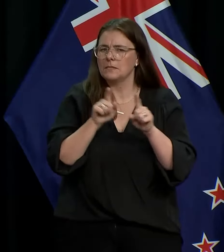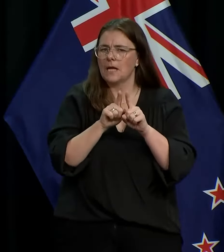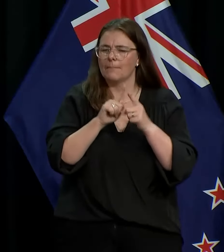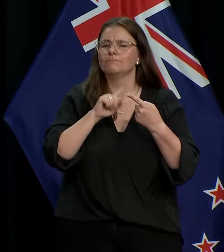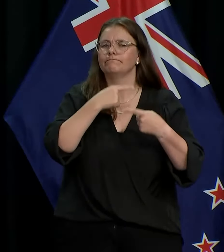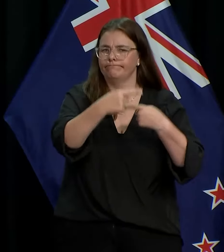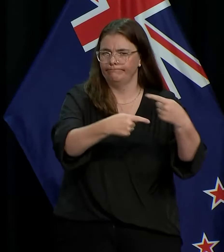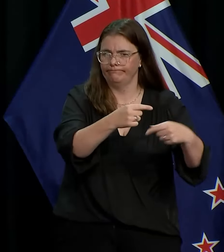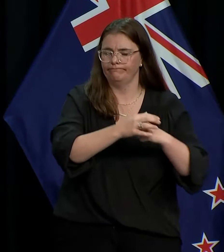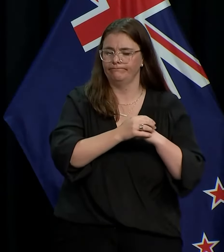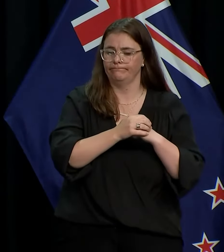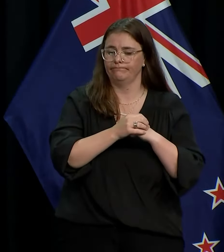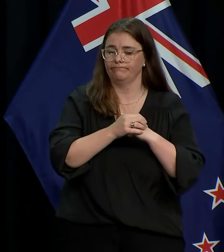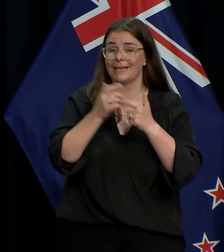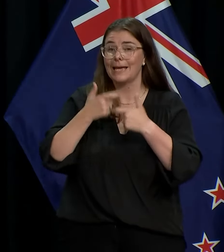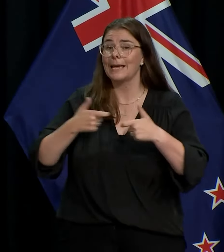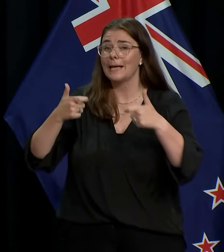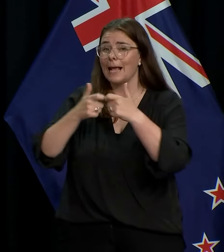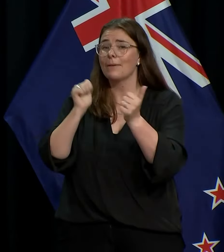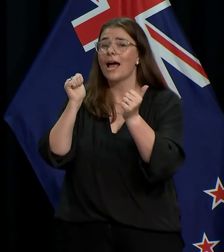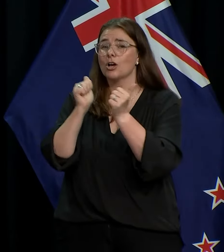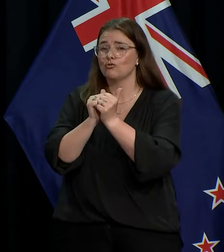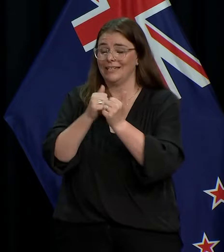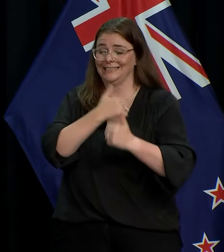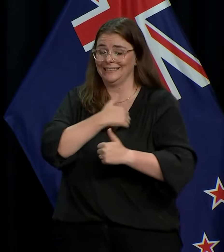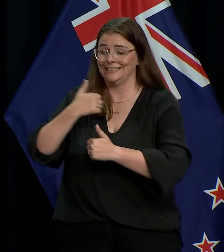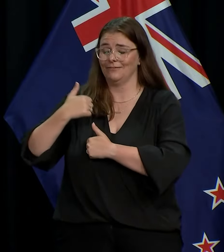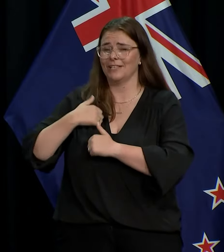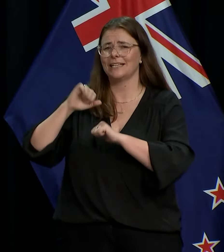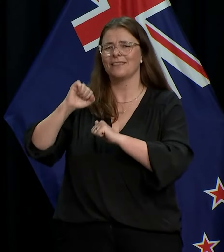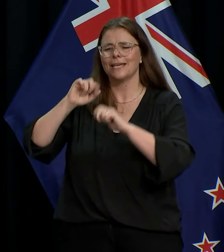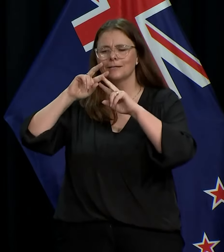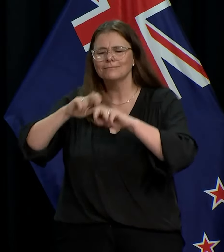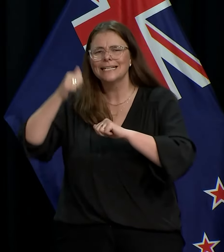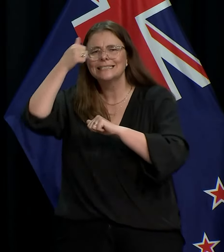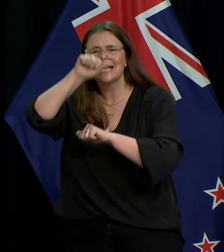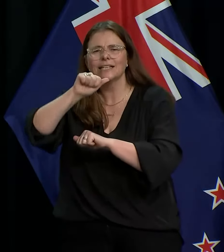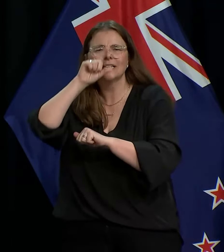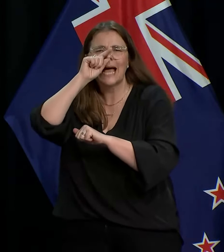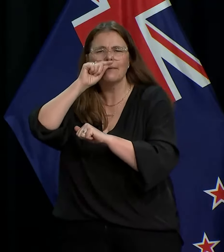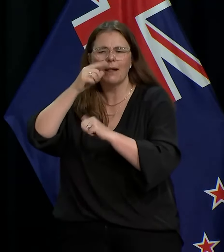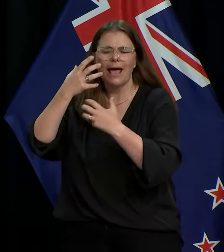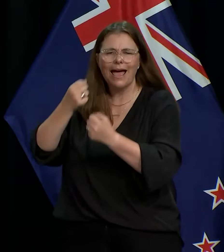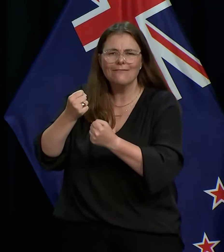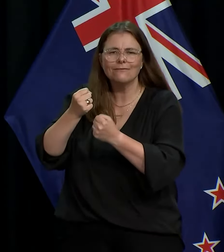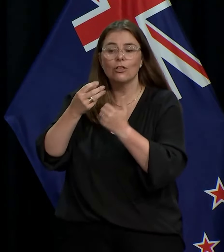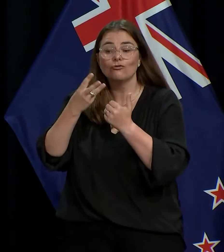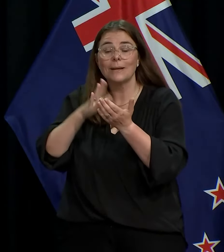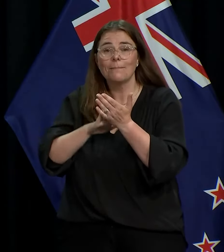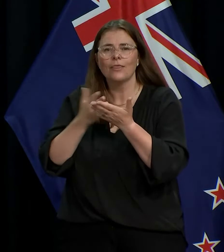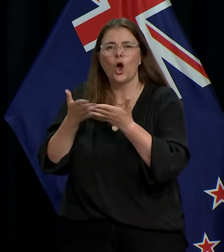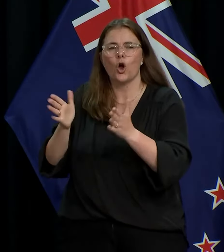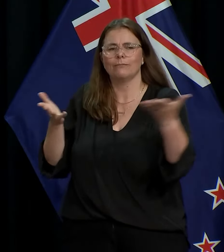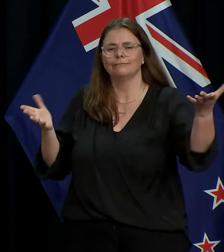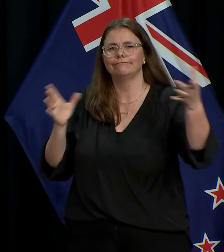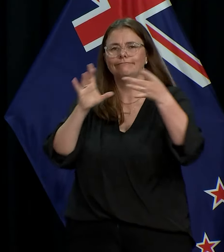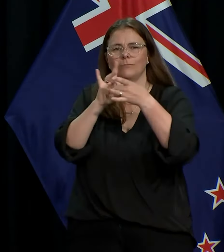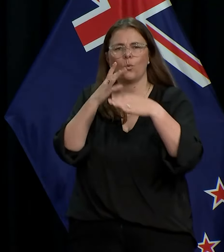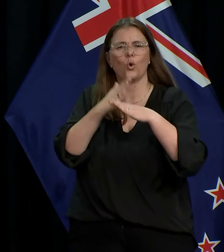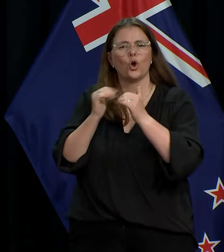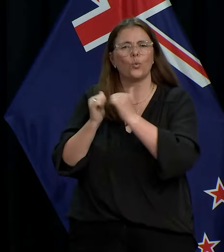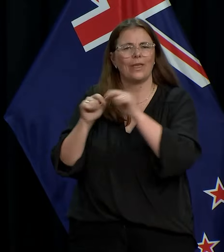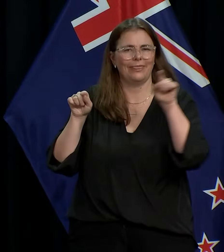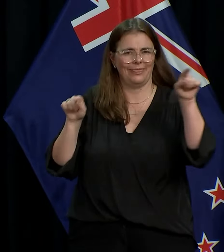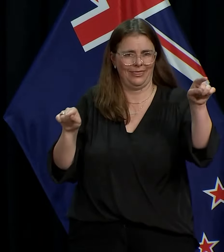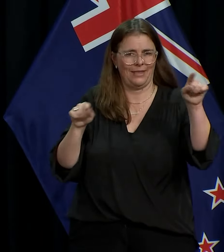Cabinet has also approved the use of the Defence Force's open source intelligence capabilities for 3 months to support the UK and